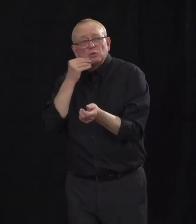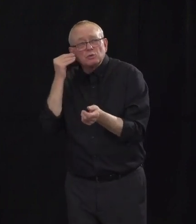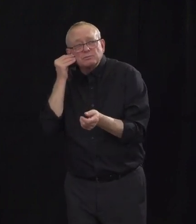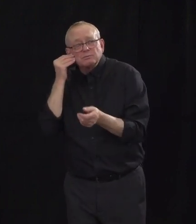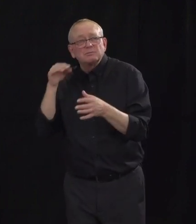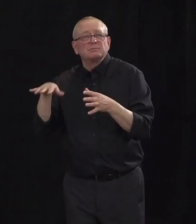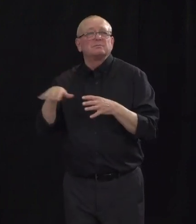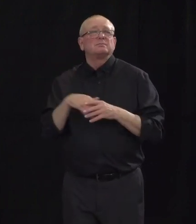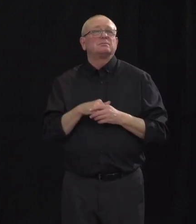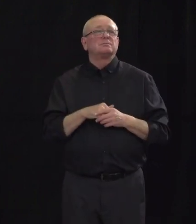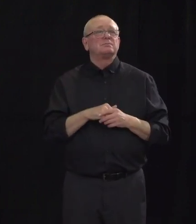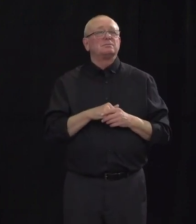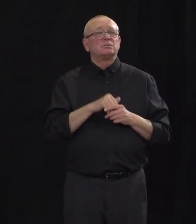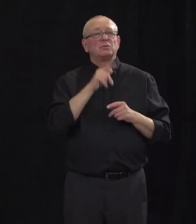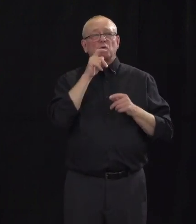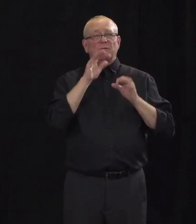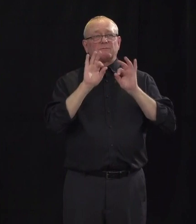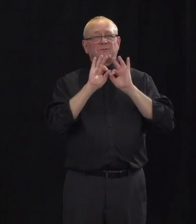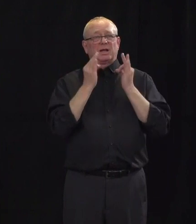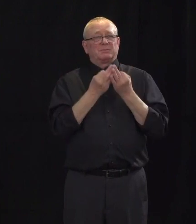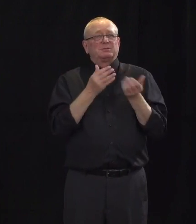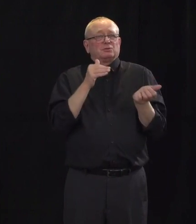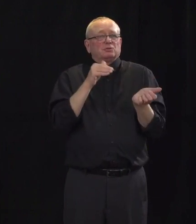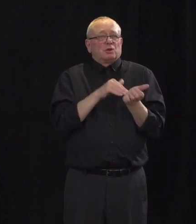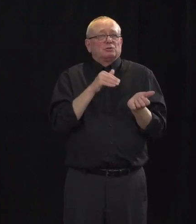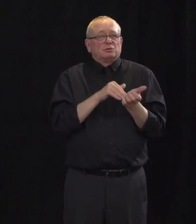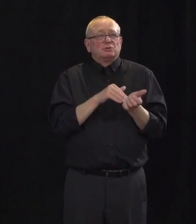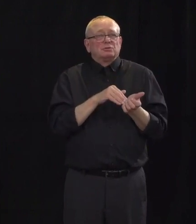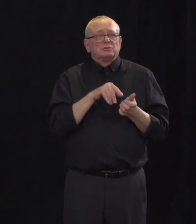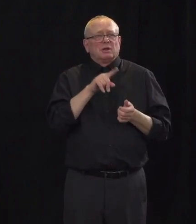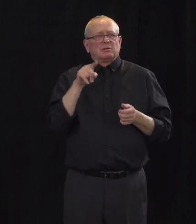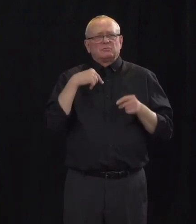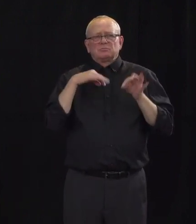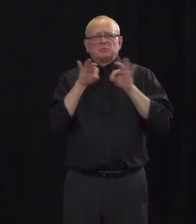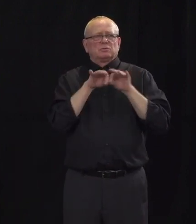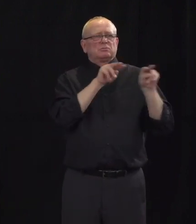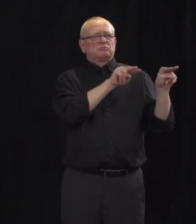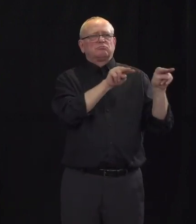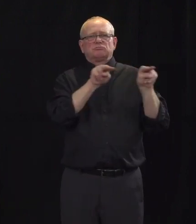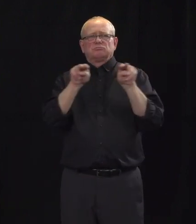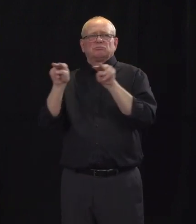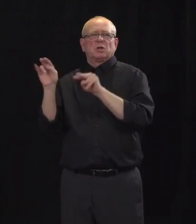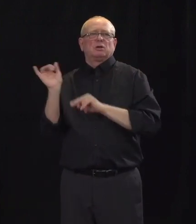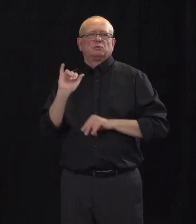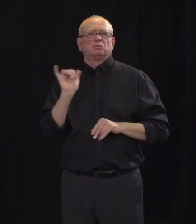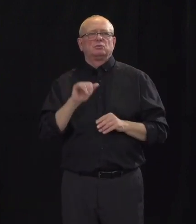family physician surveillance in the province. All right, we'll leave it there. Thanks very much, everyone.